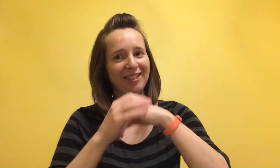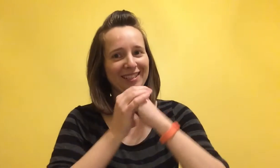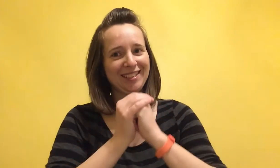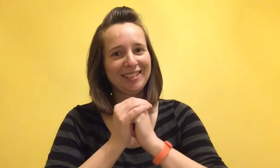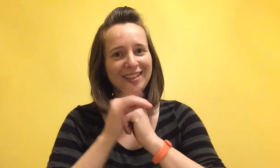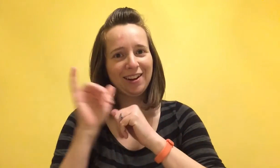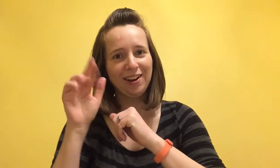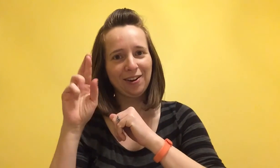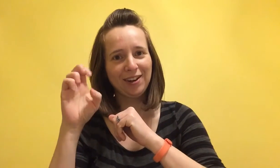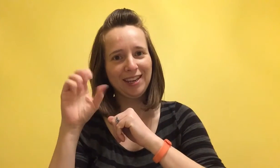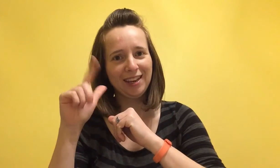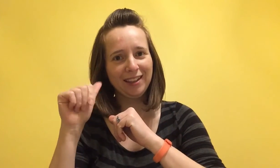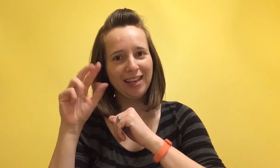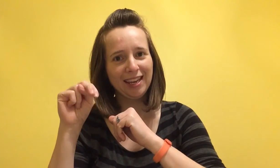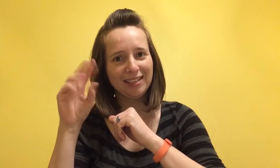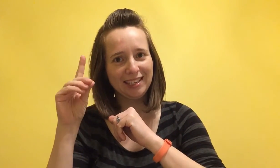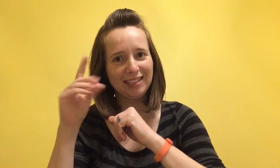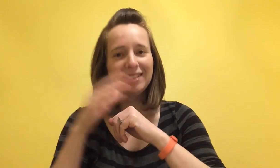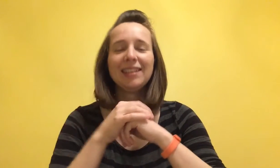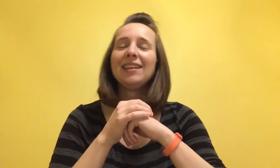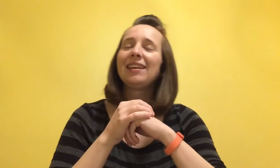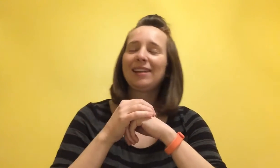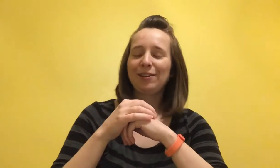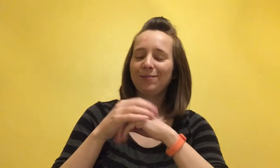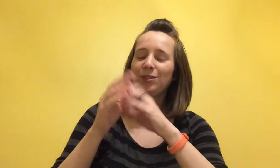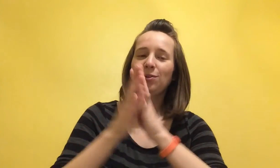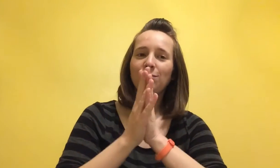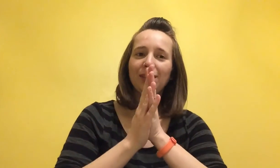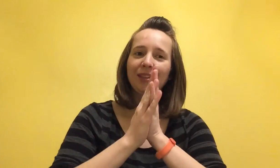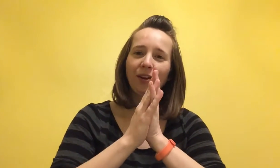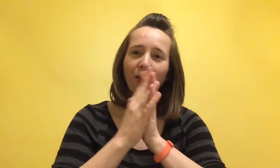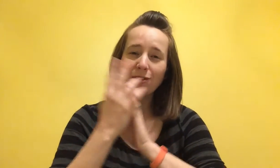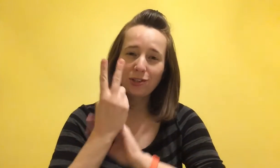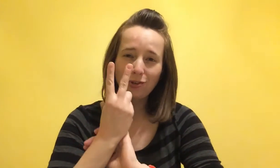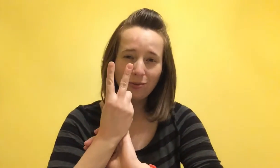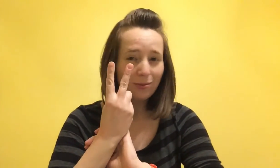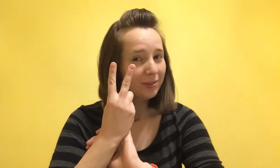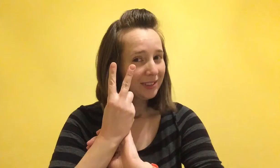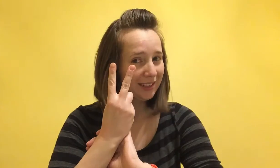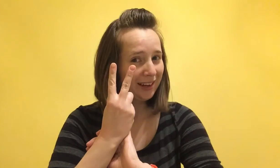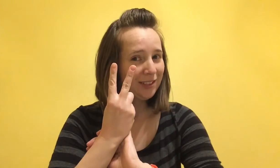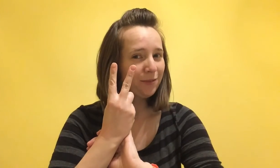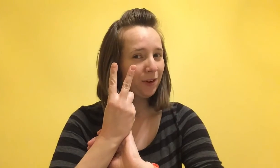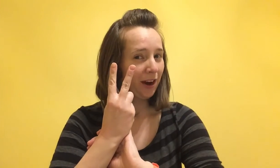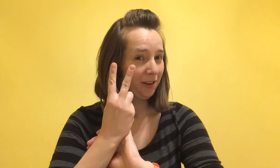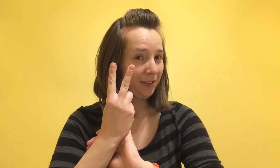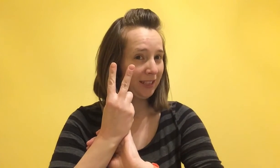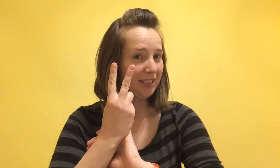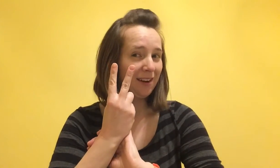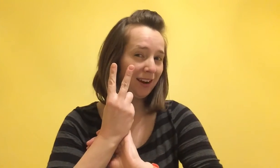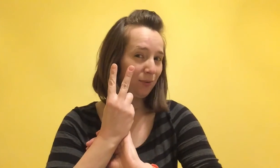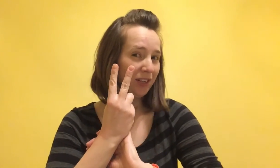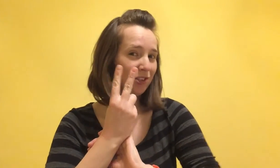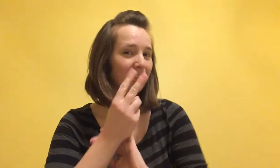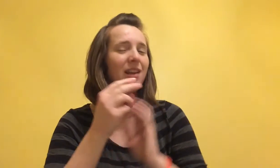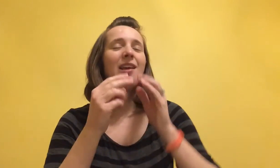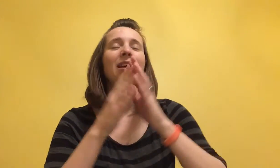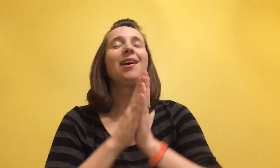Ireland. Ireland. So there are two signs for Ireland in Irish.